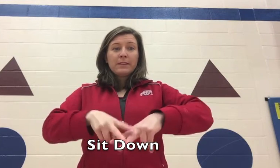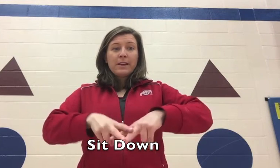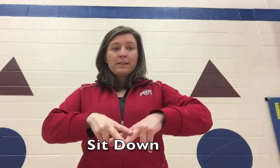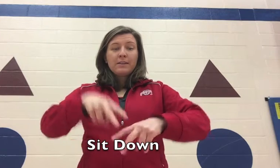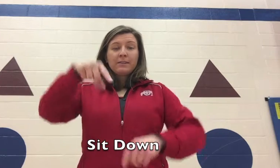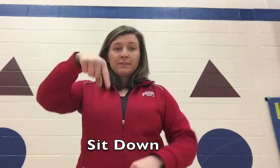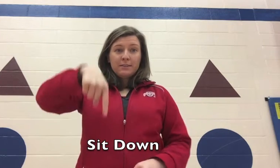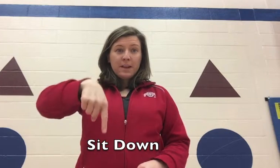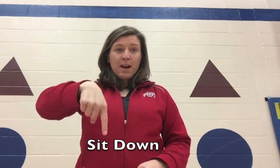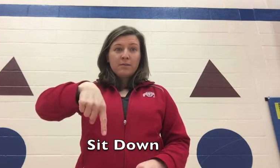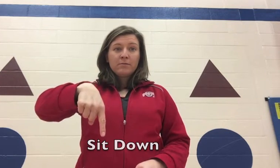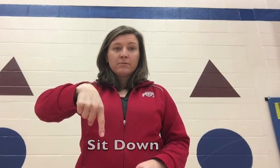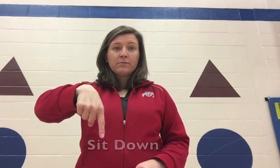Sit down.